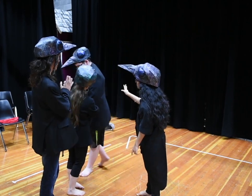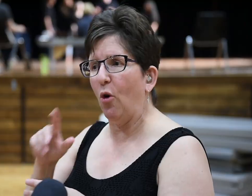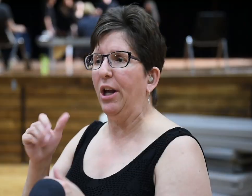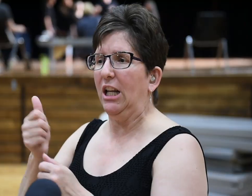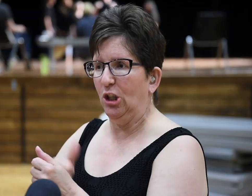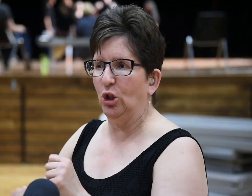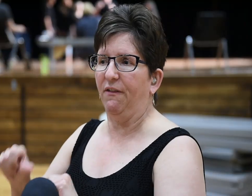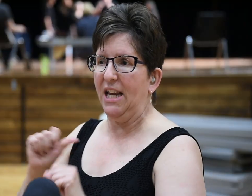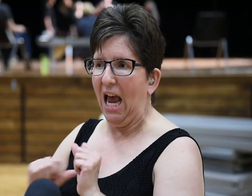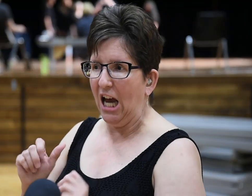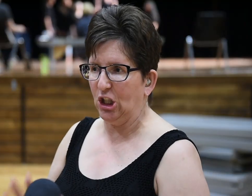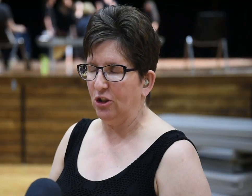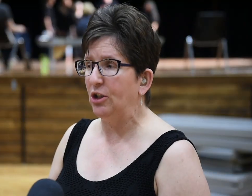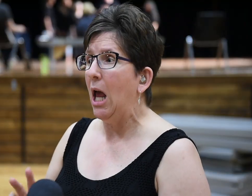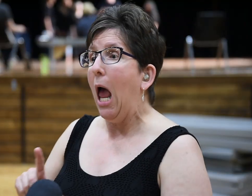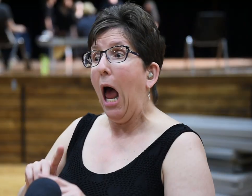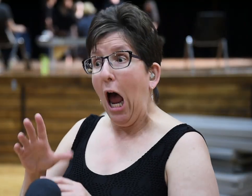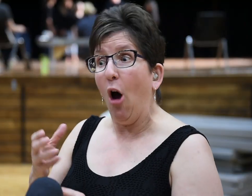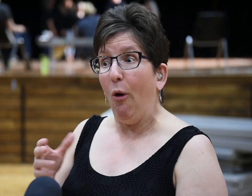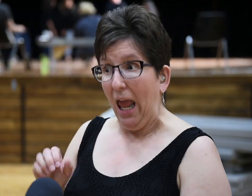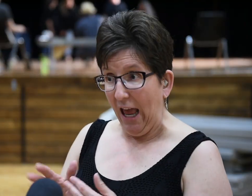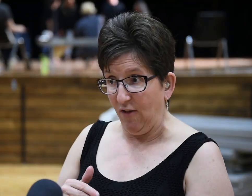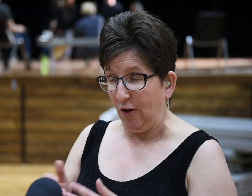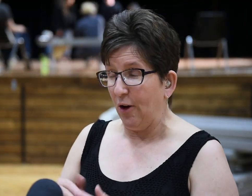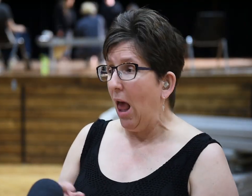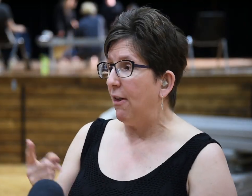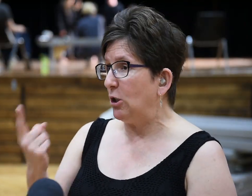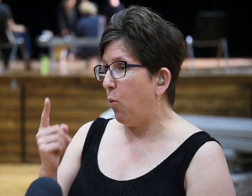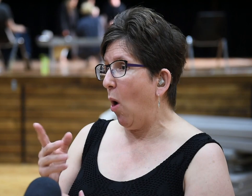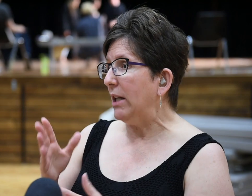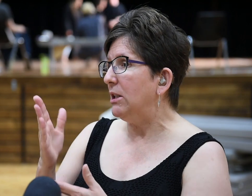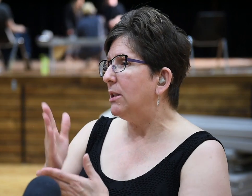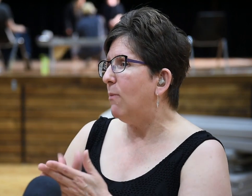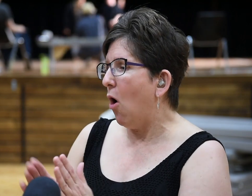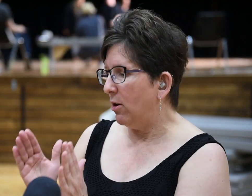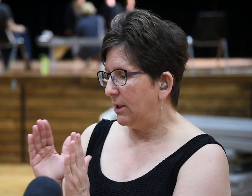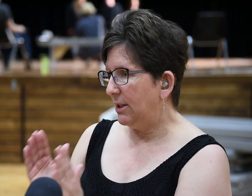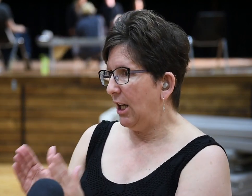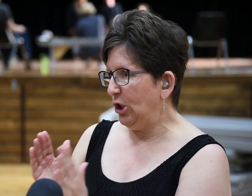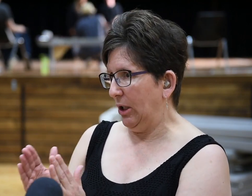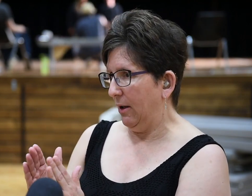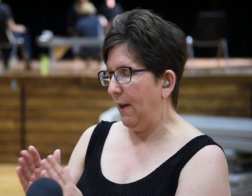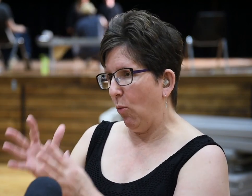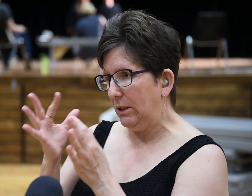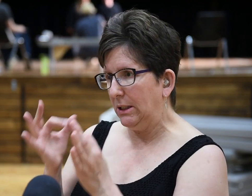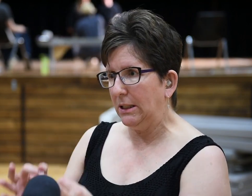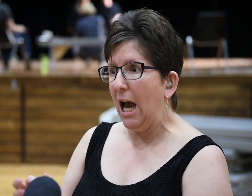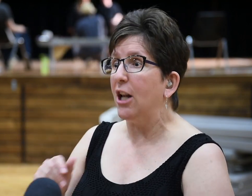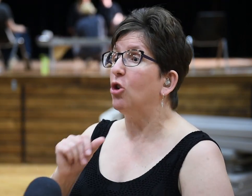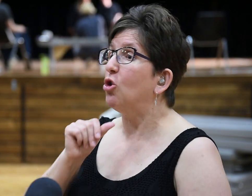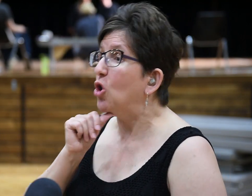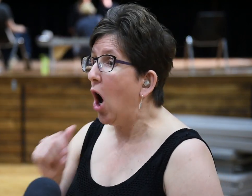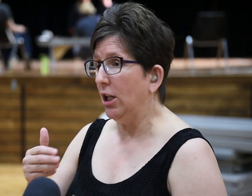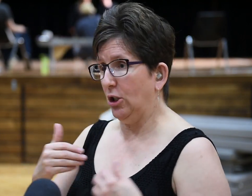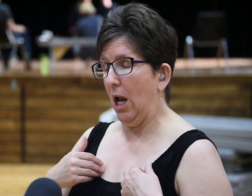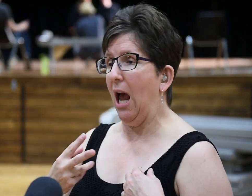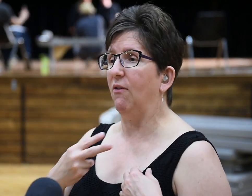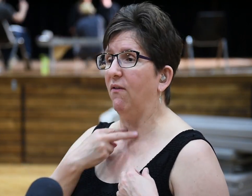for each of the actors. However, there's one small section that we decided not to have a